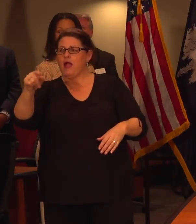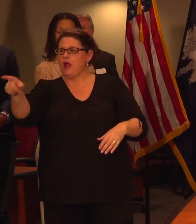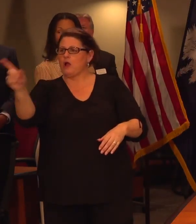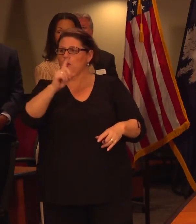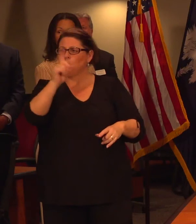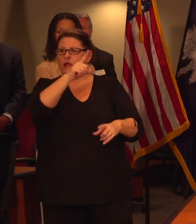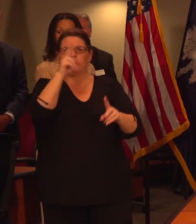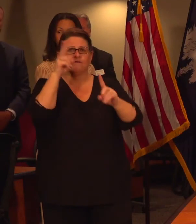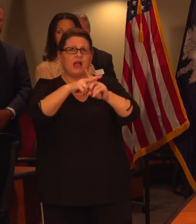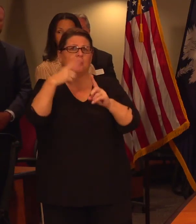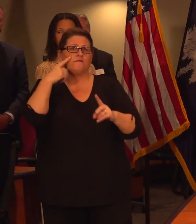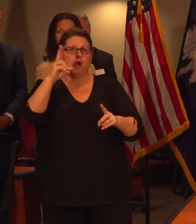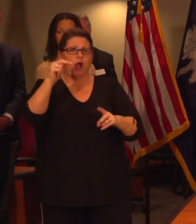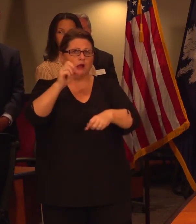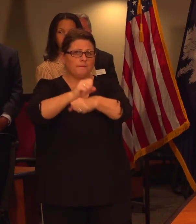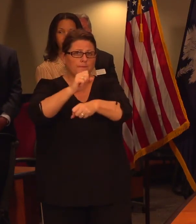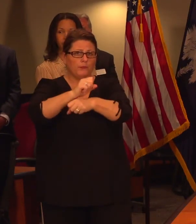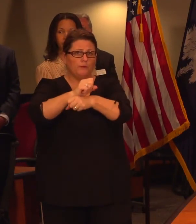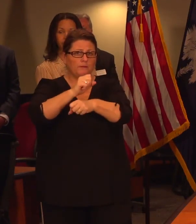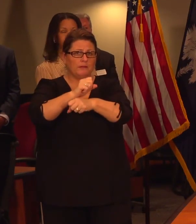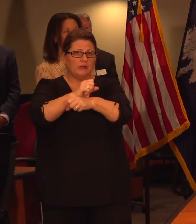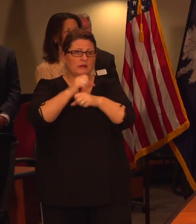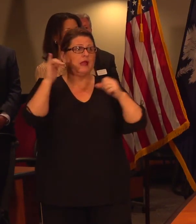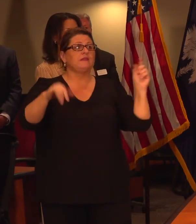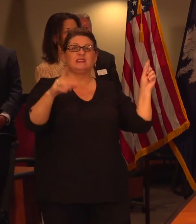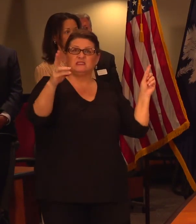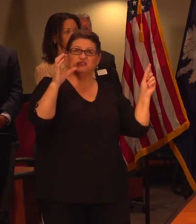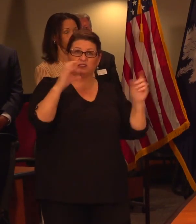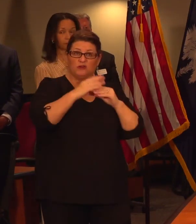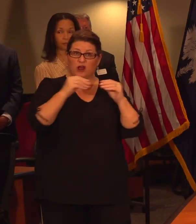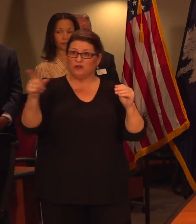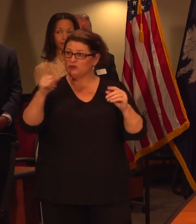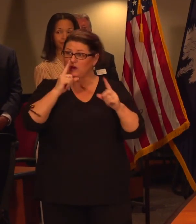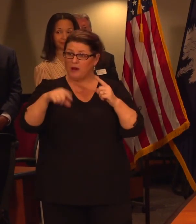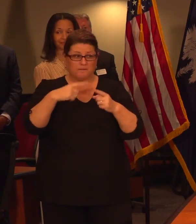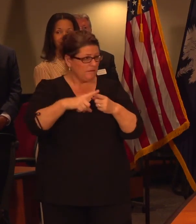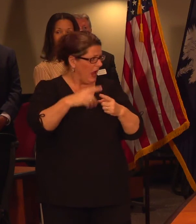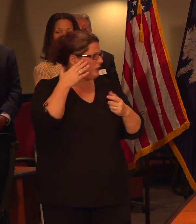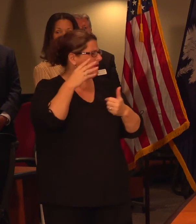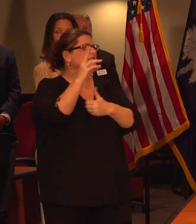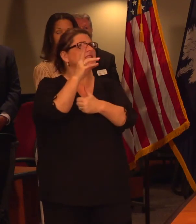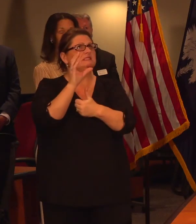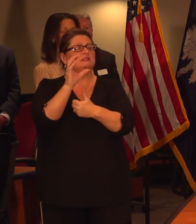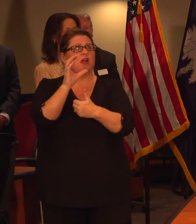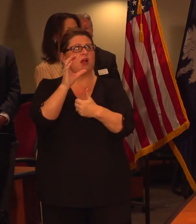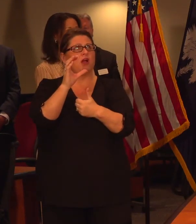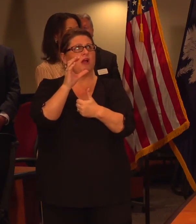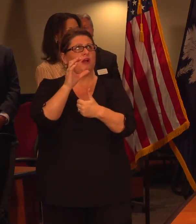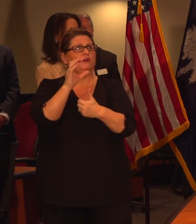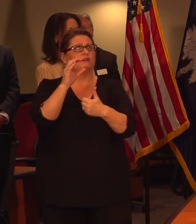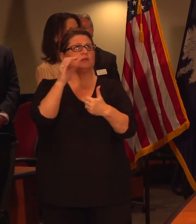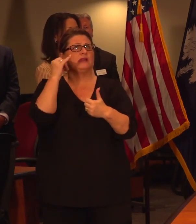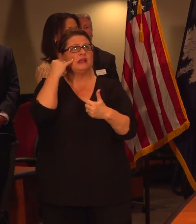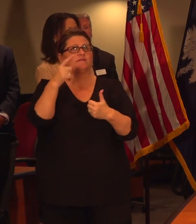file for unemployment and they are able to get those benefits. That's the $600. Is the $600, regardless, you